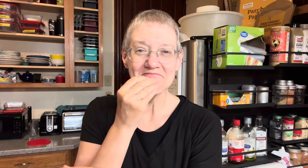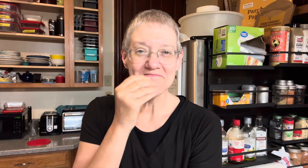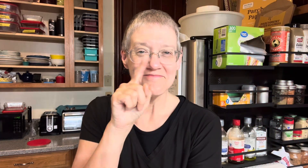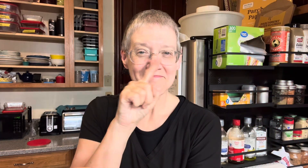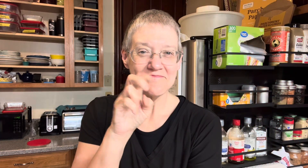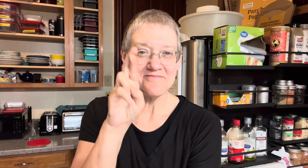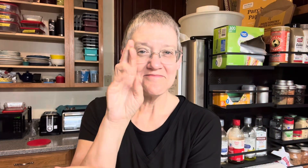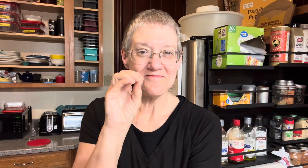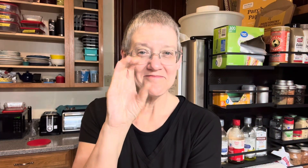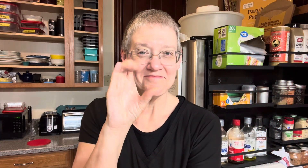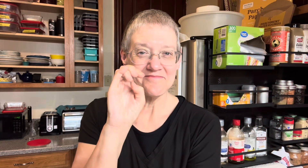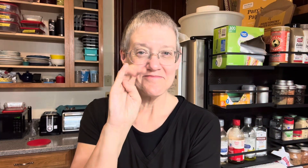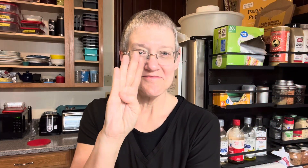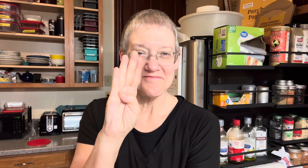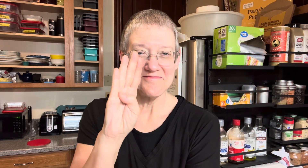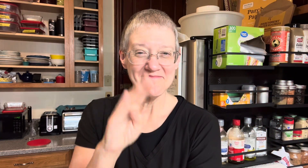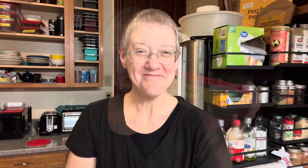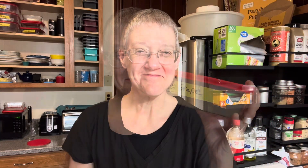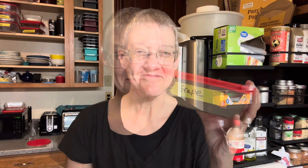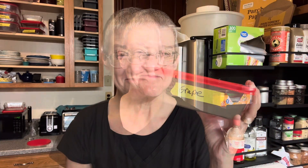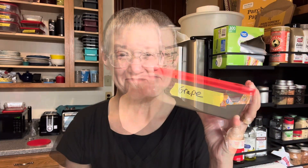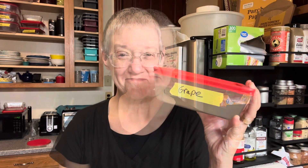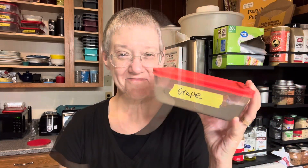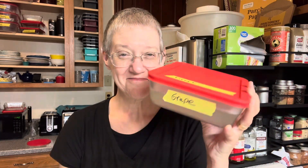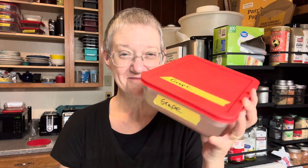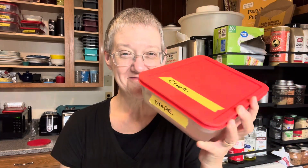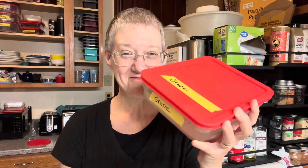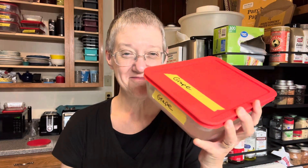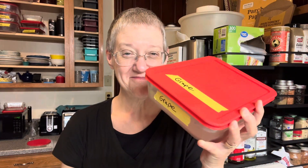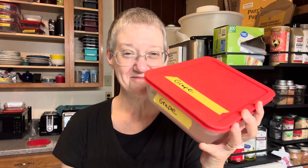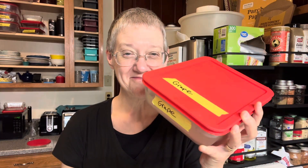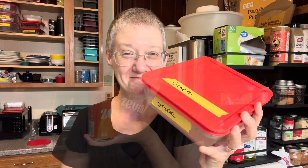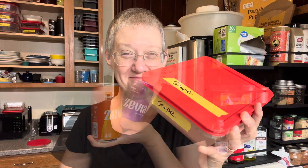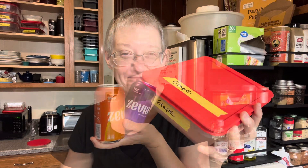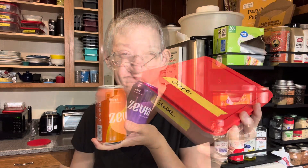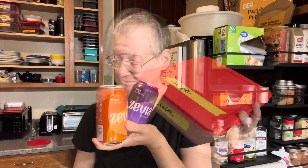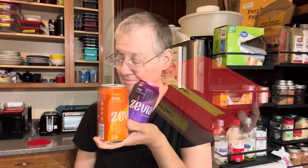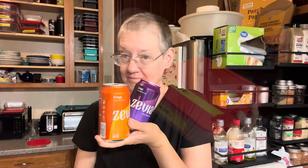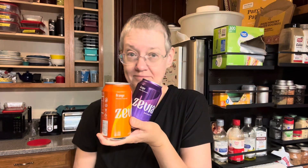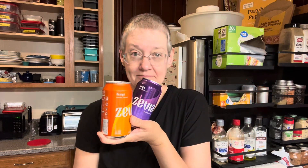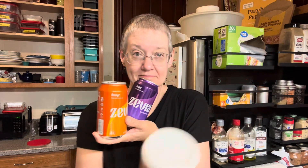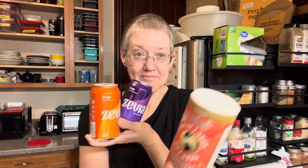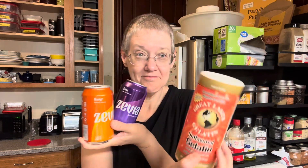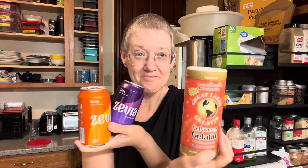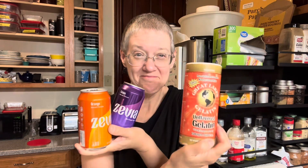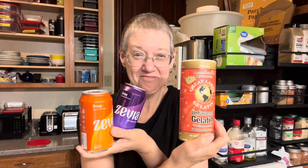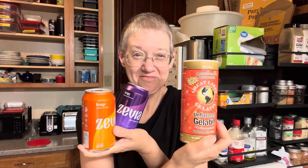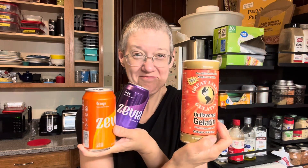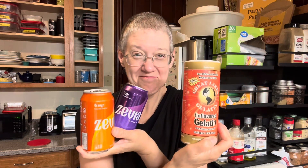This is one free 0 carb food. And he made this grape gelatin.